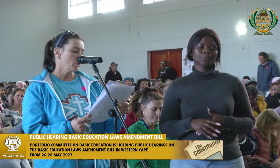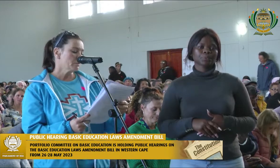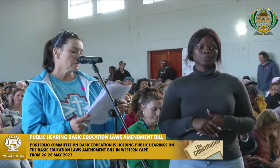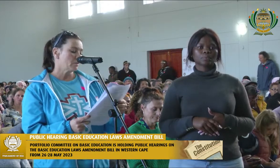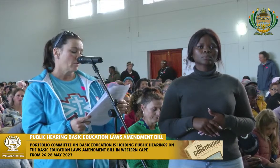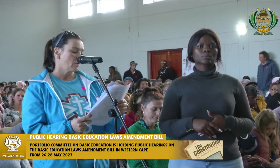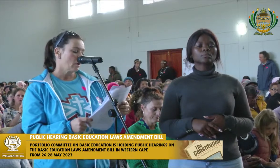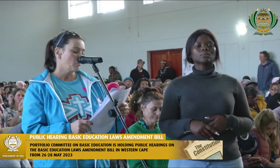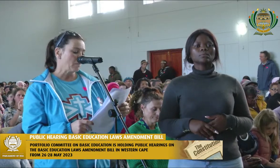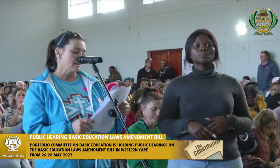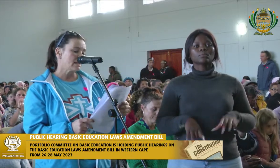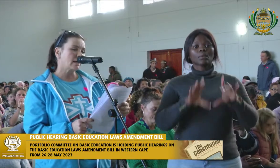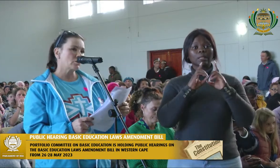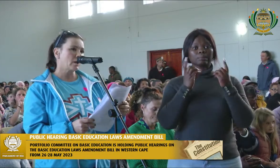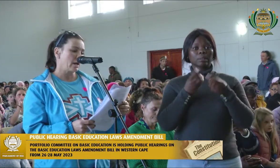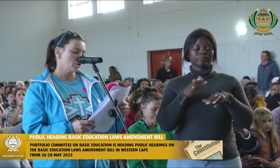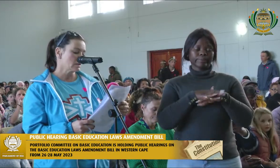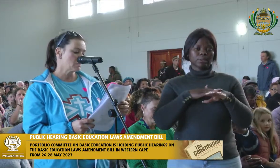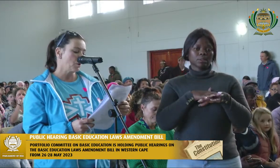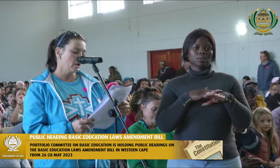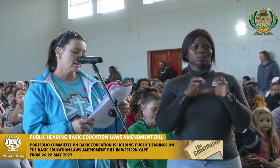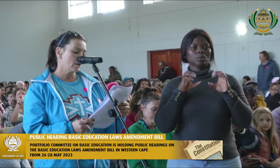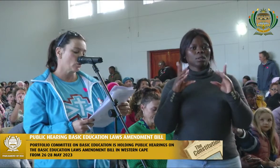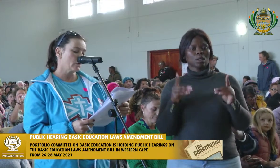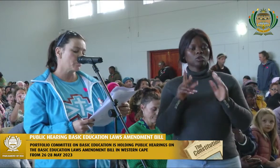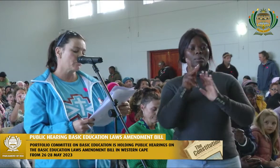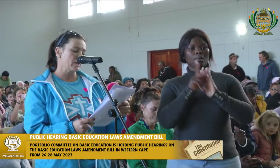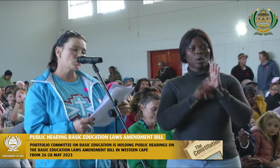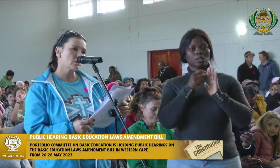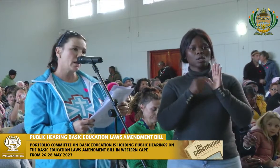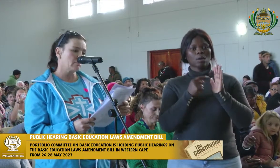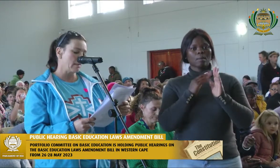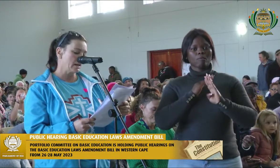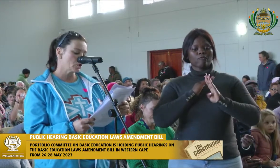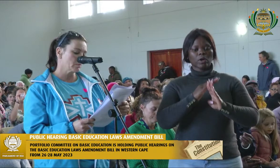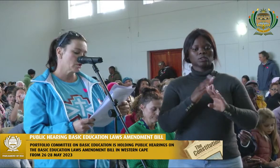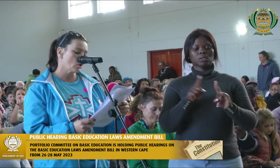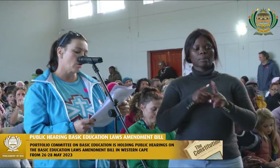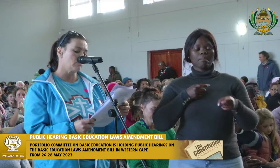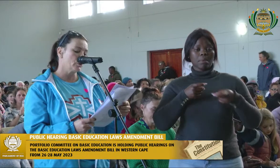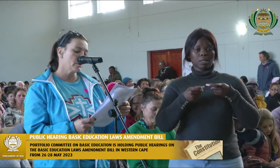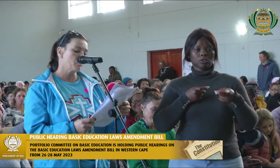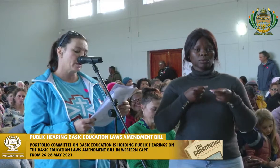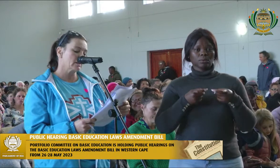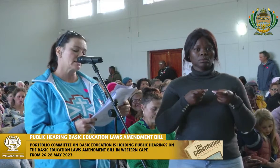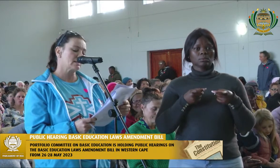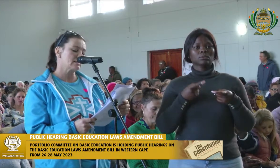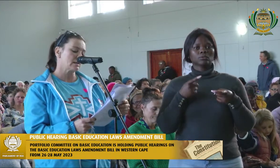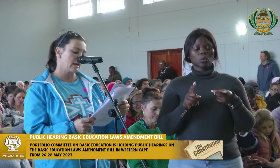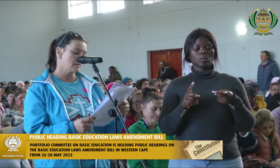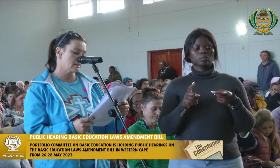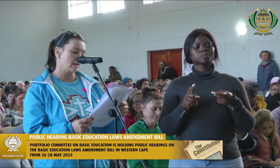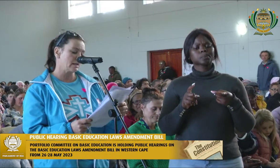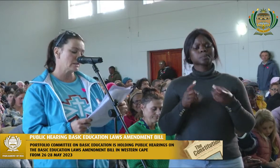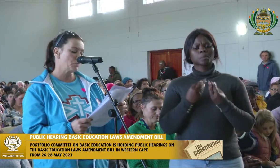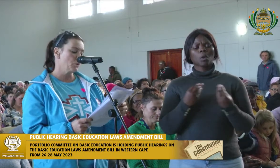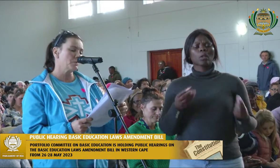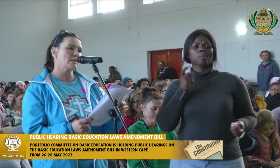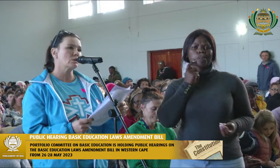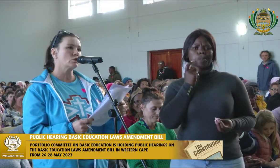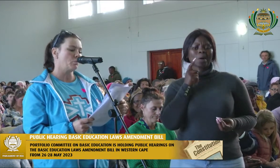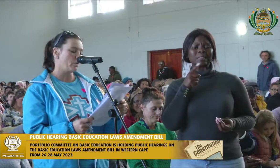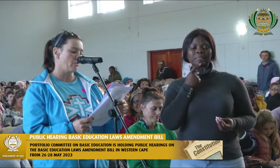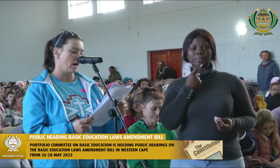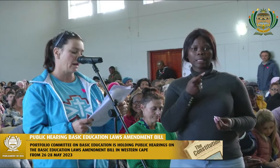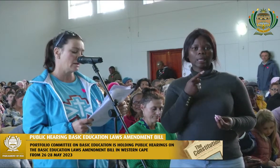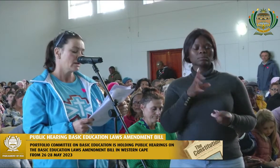The Department of Basic Education's policy on the prevention and management of learner pregnancy states that its